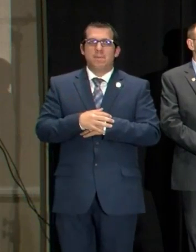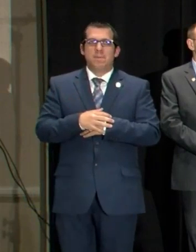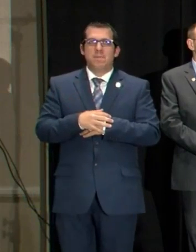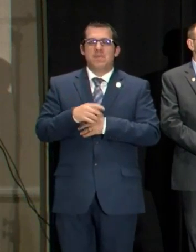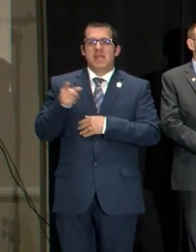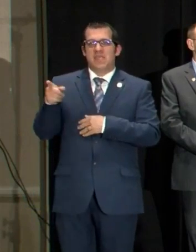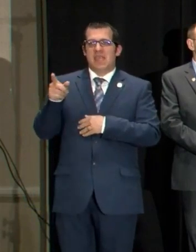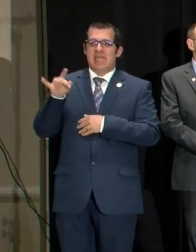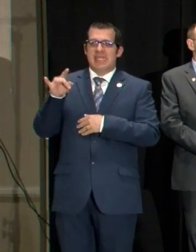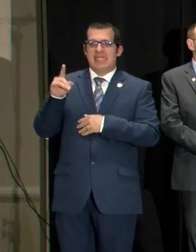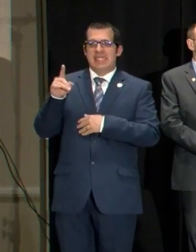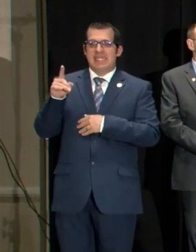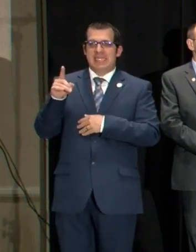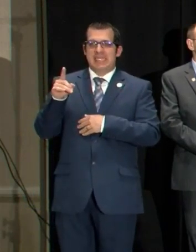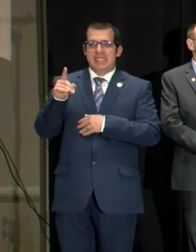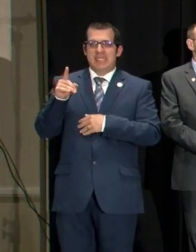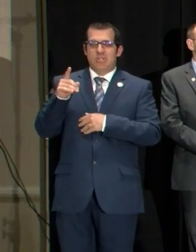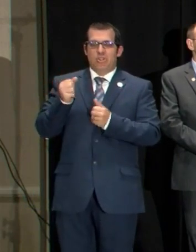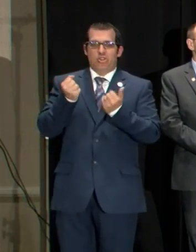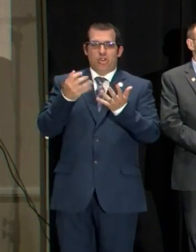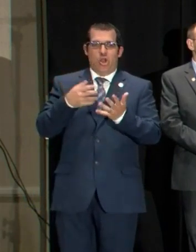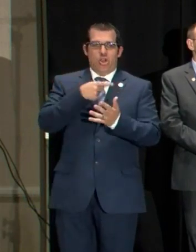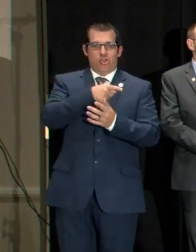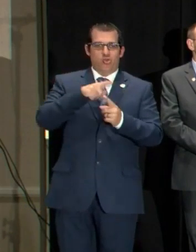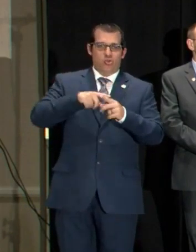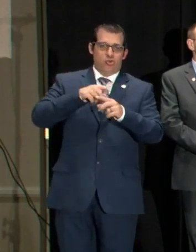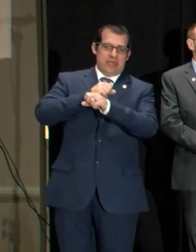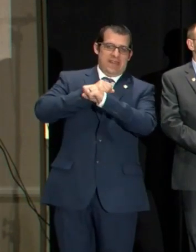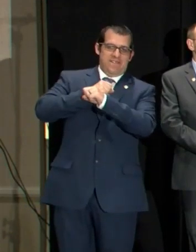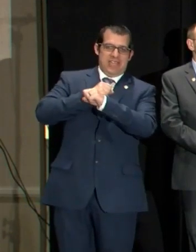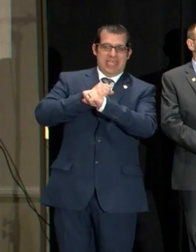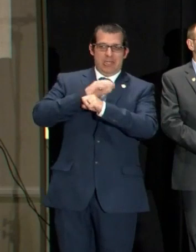they put you in a position of defending your decisions.